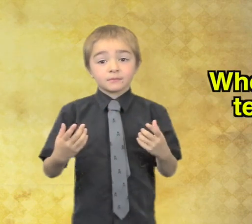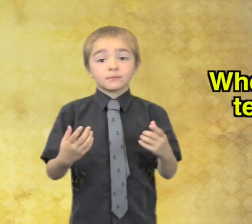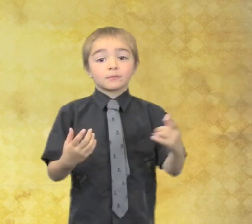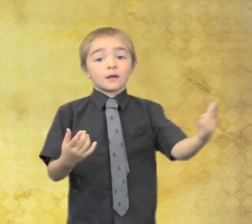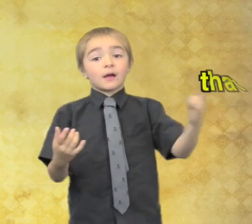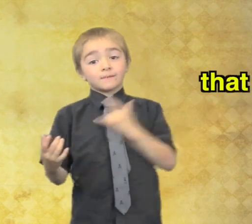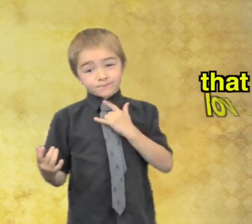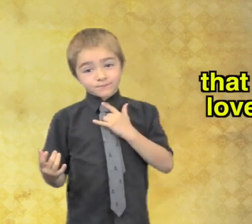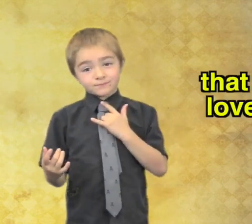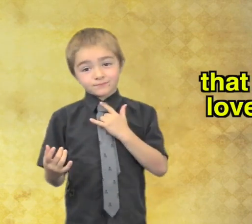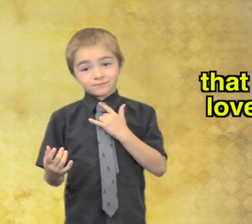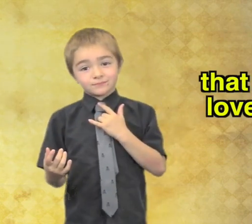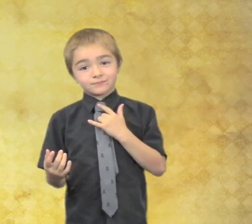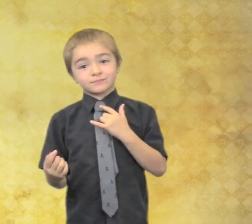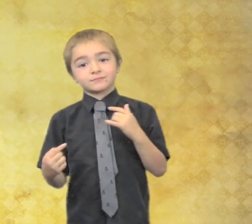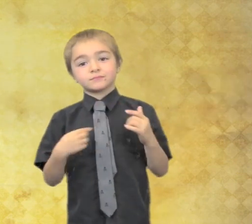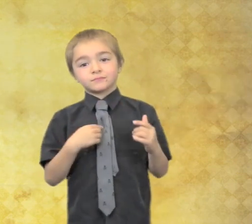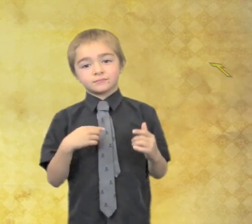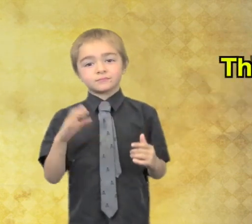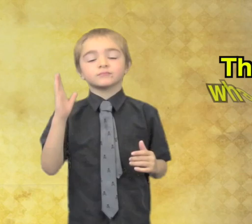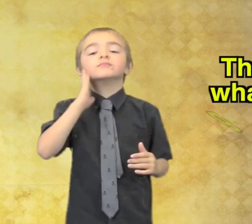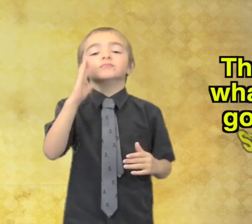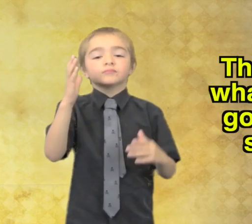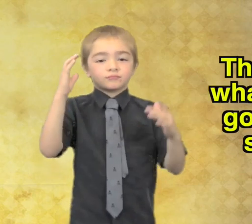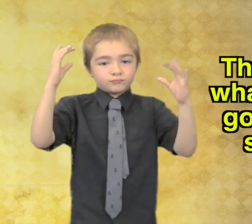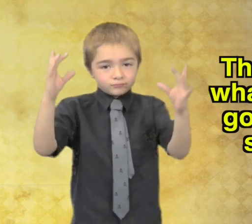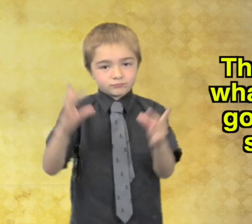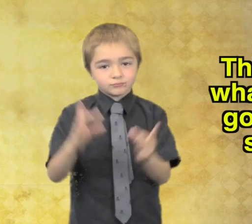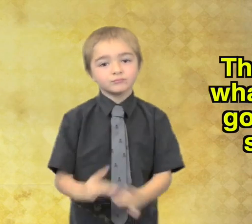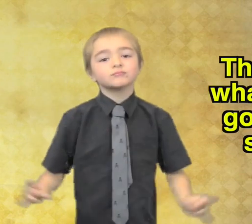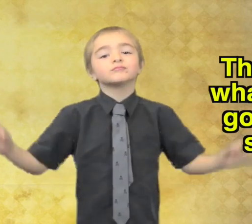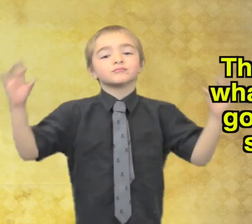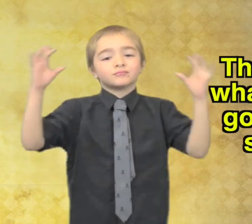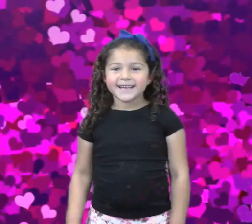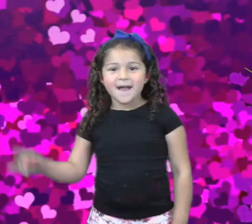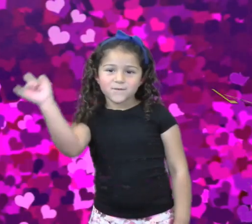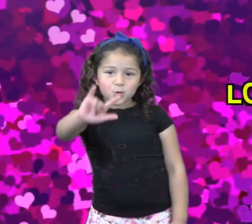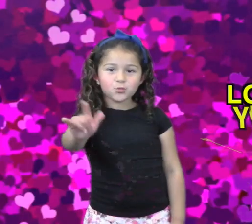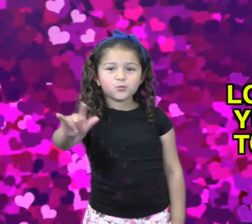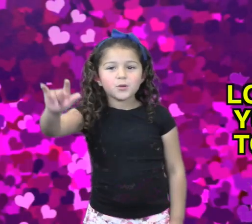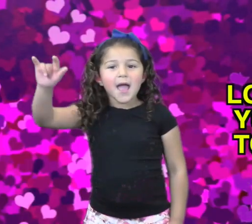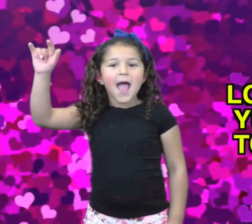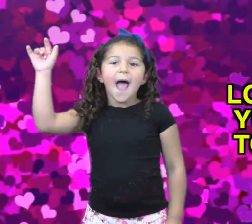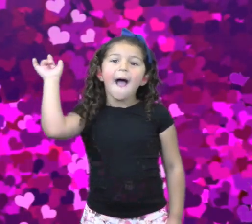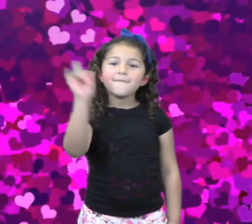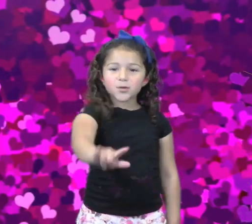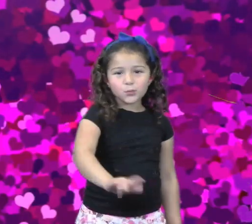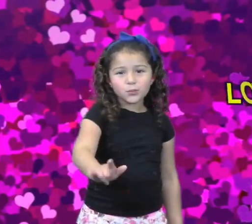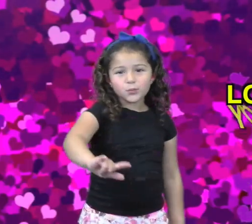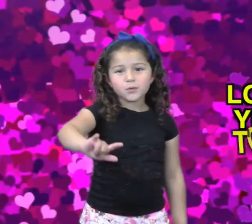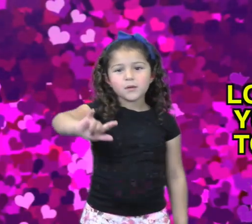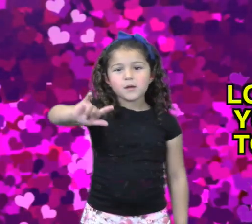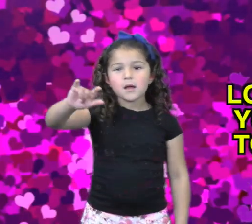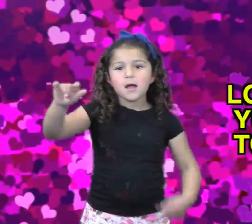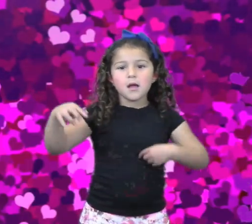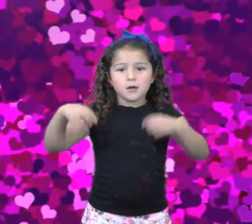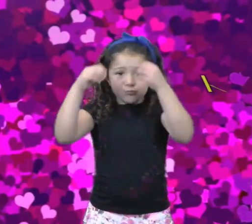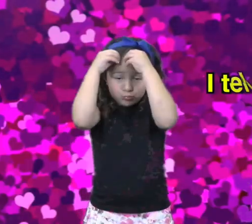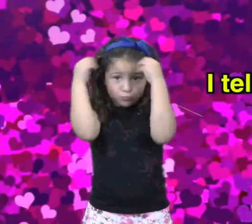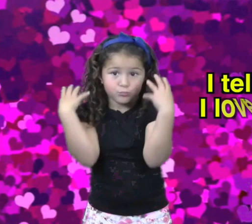that you love me, this is what I'm gonna say. I love you too, I love you too. I tell you